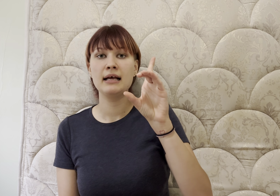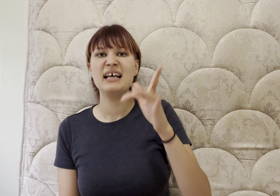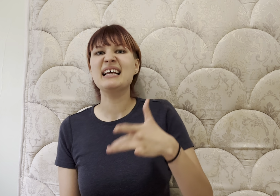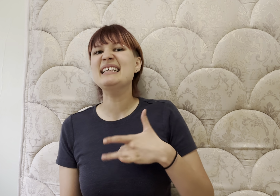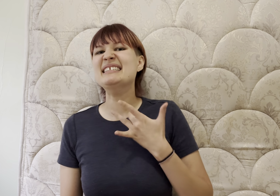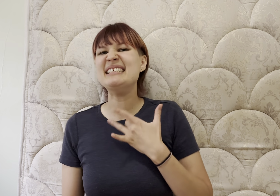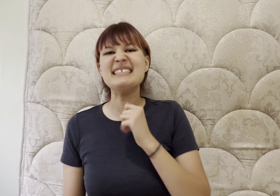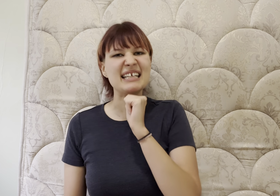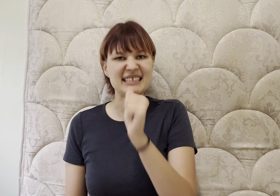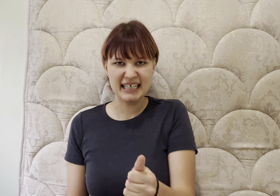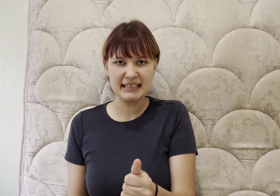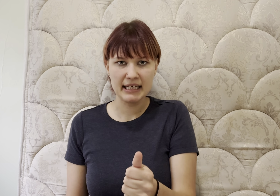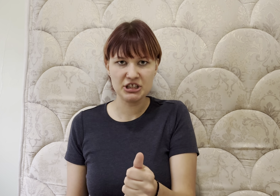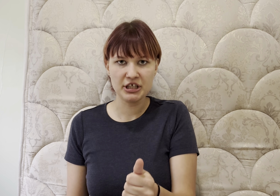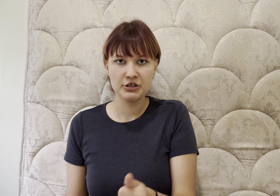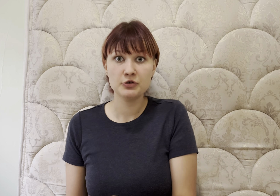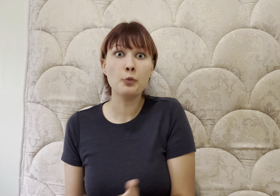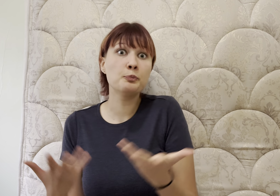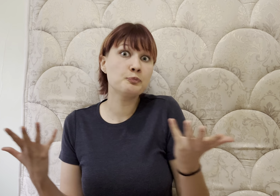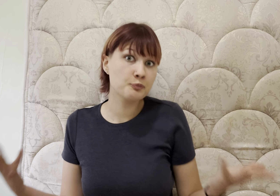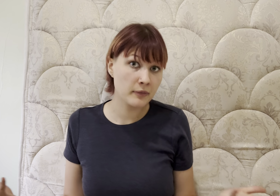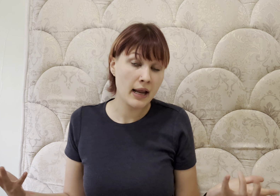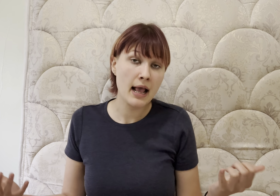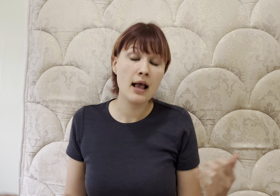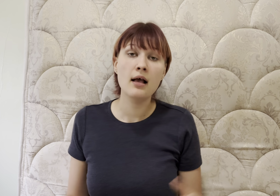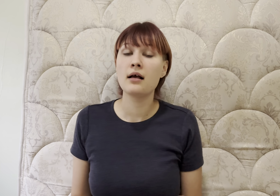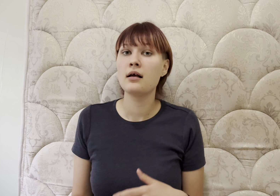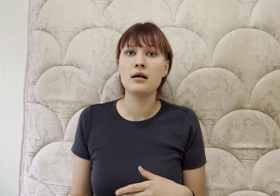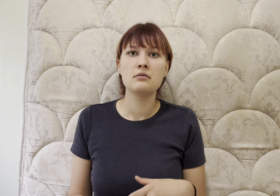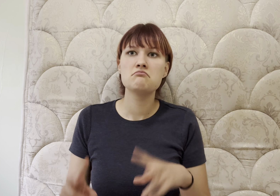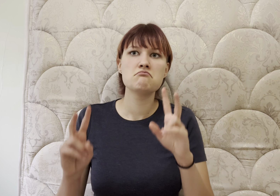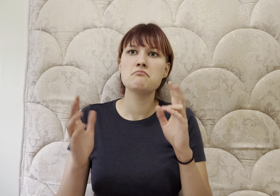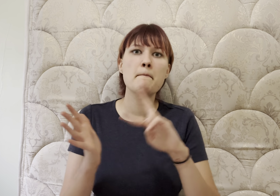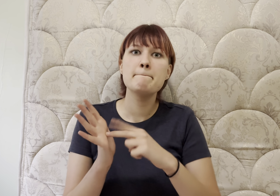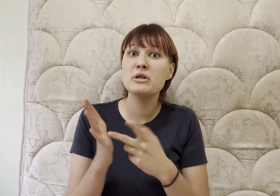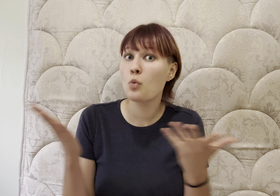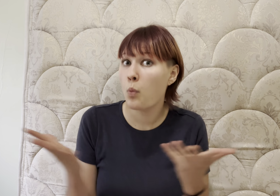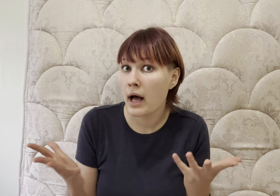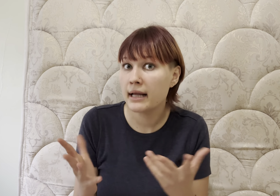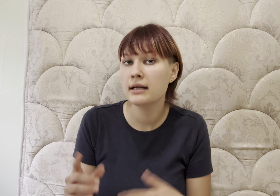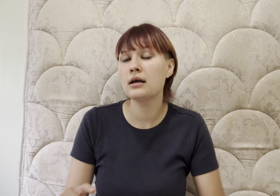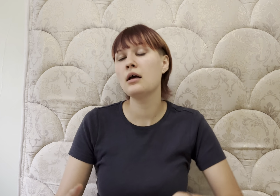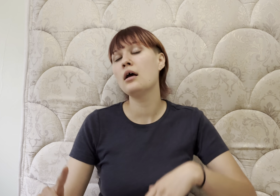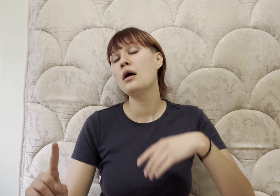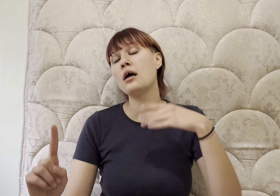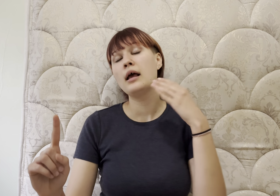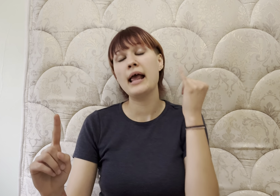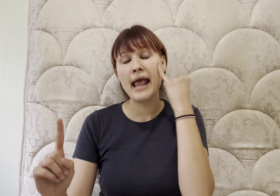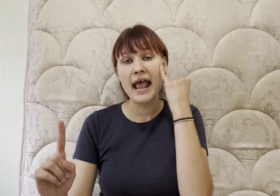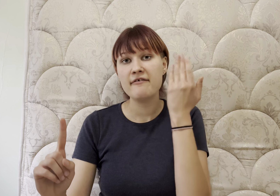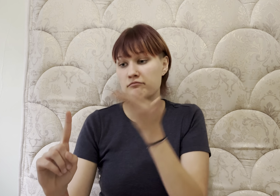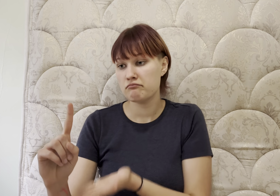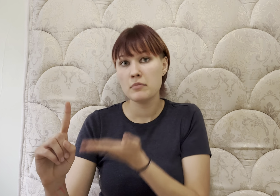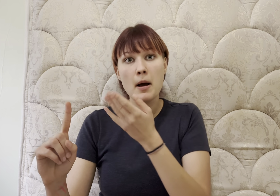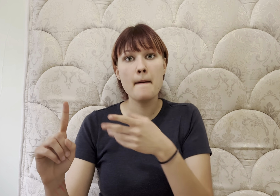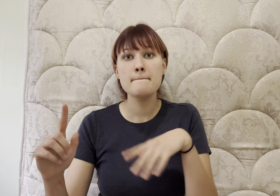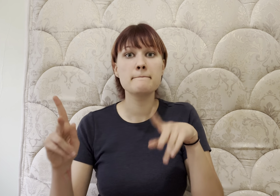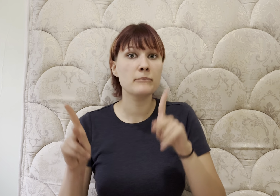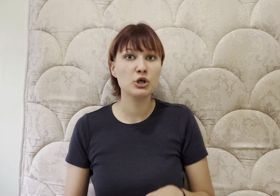phobic of spiders, what systematic desensitization therapy does is to get the person calm